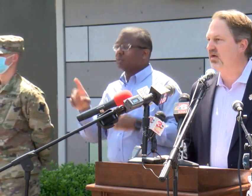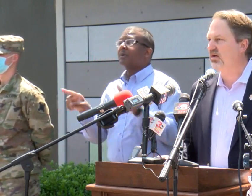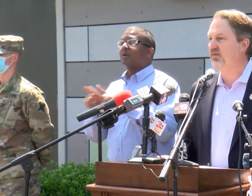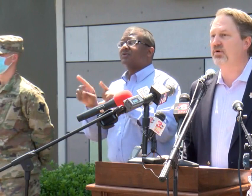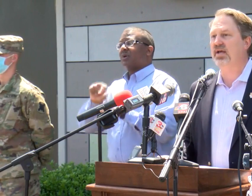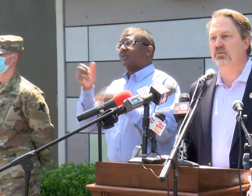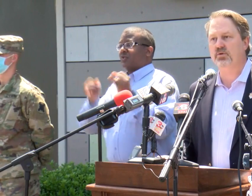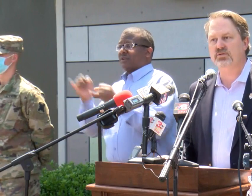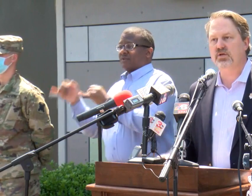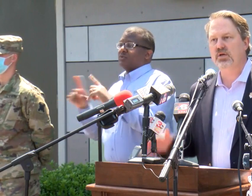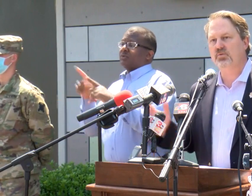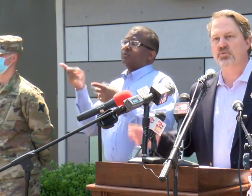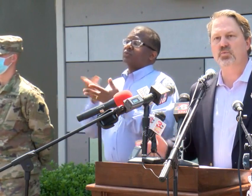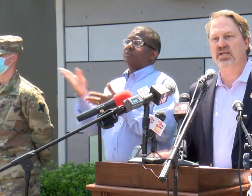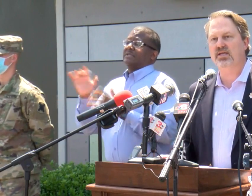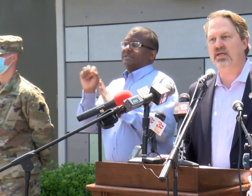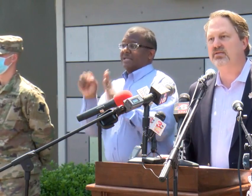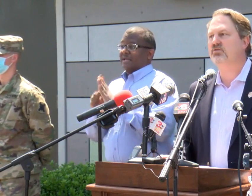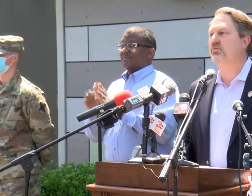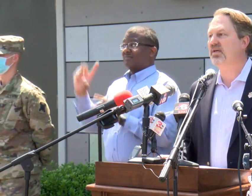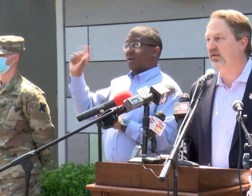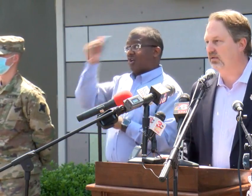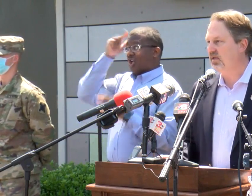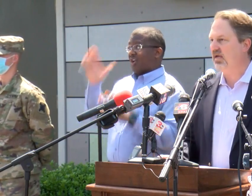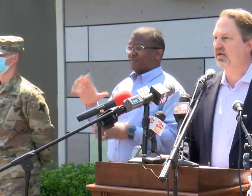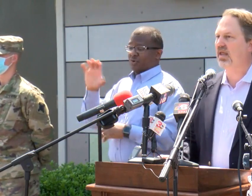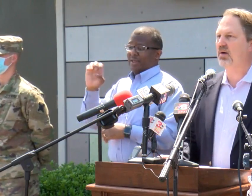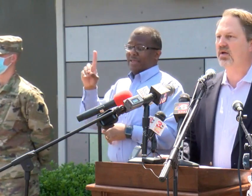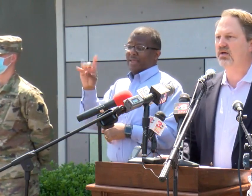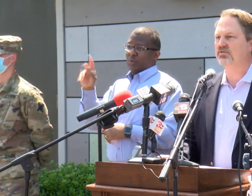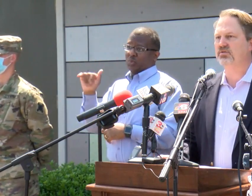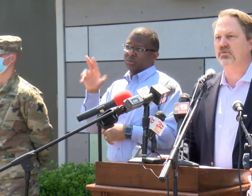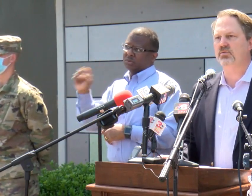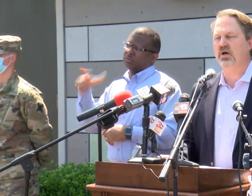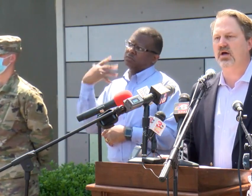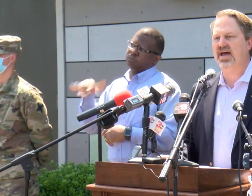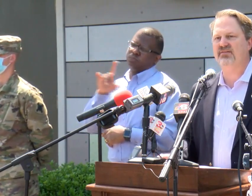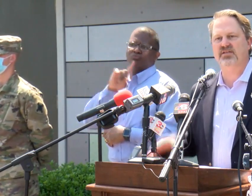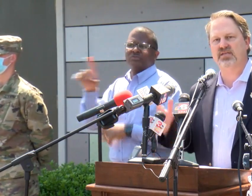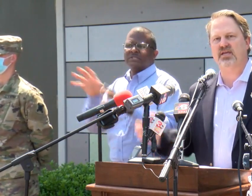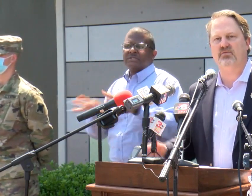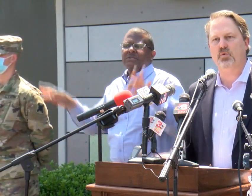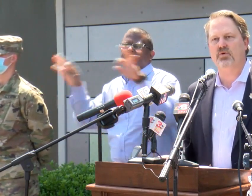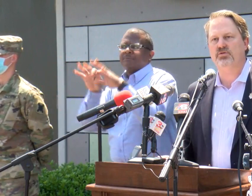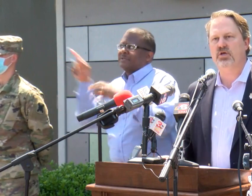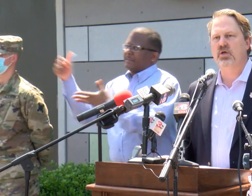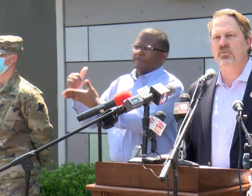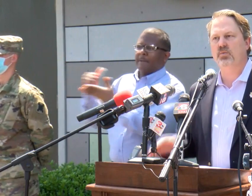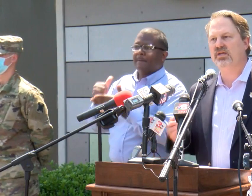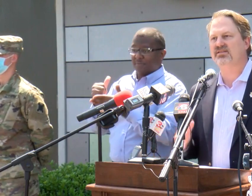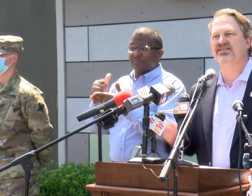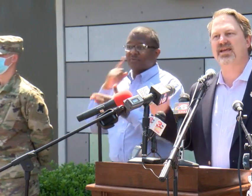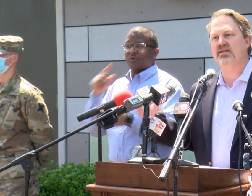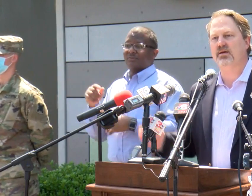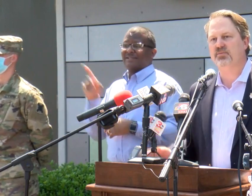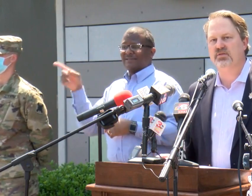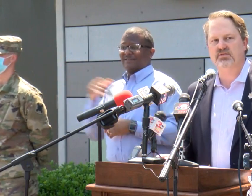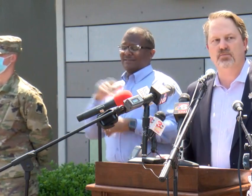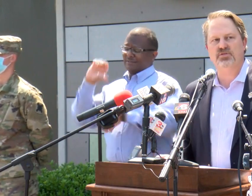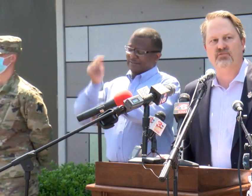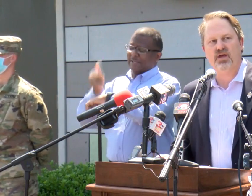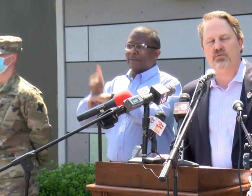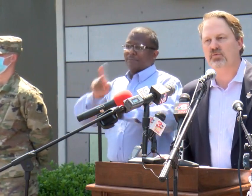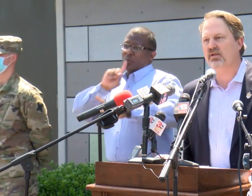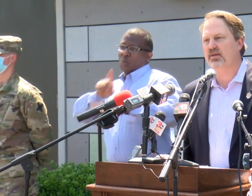state. Governor Edwards was really instrumental in allowing us to have executive orders where we could stand up